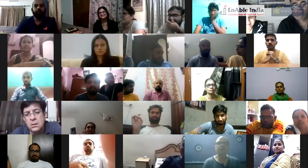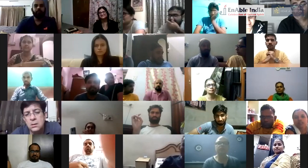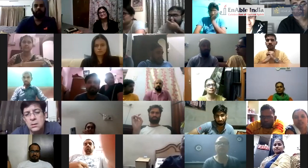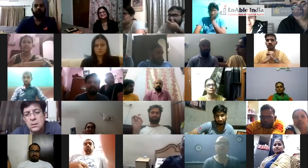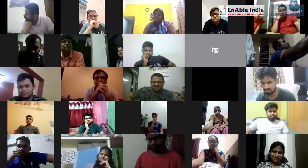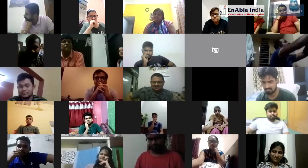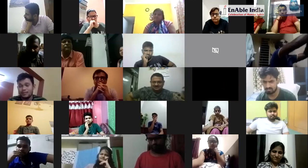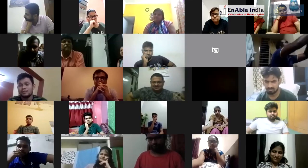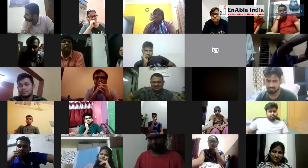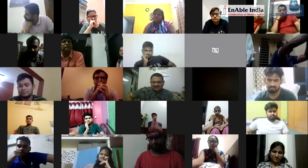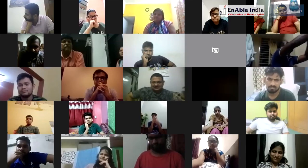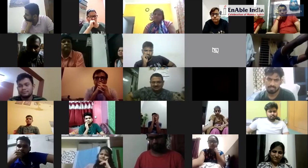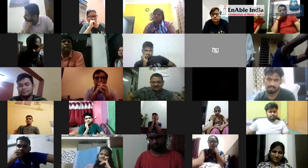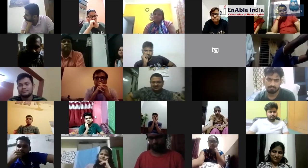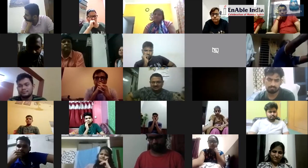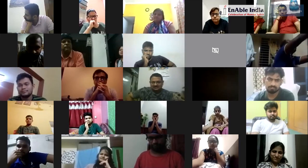Ideally, yes.